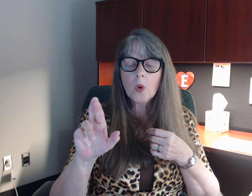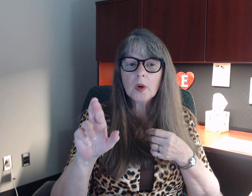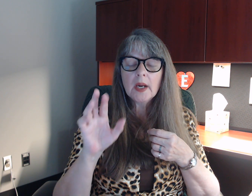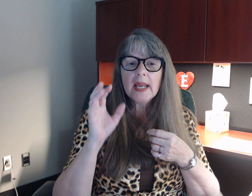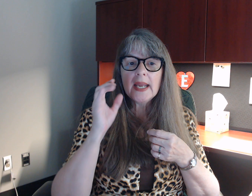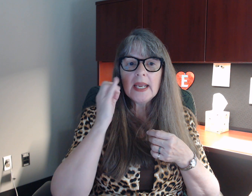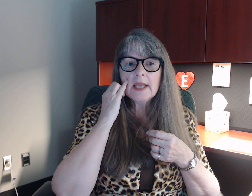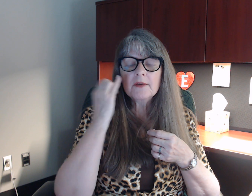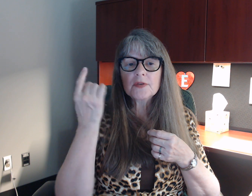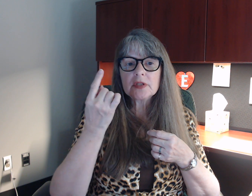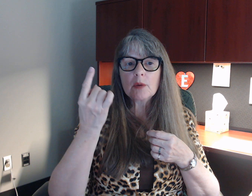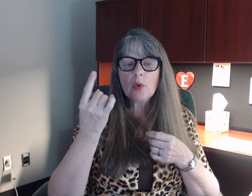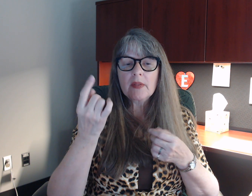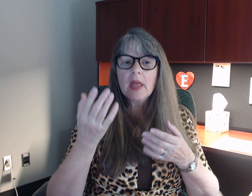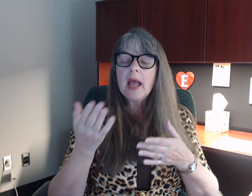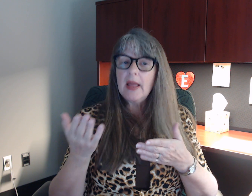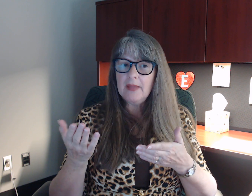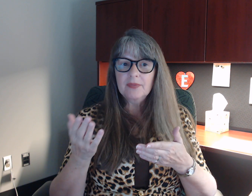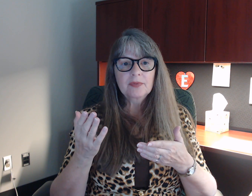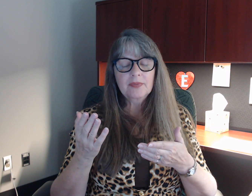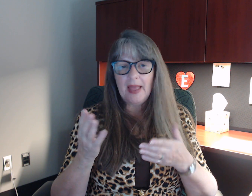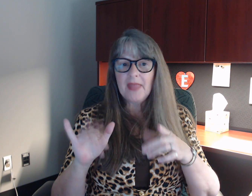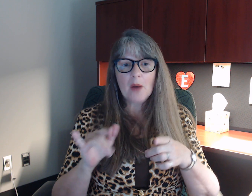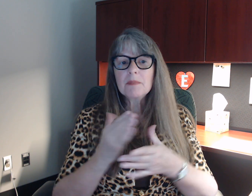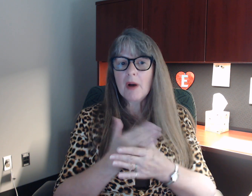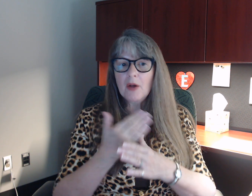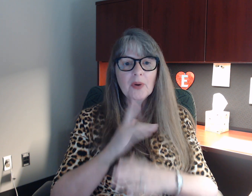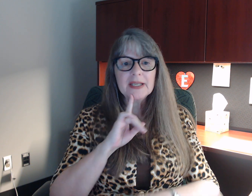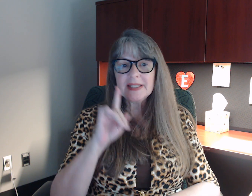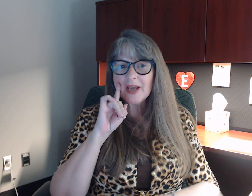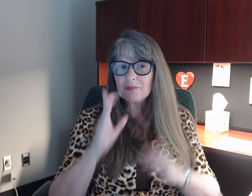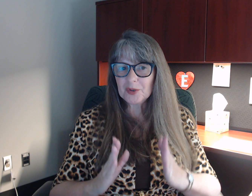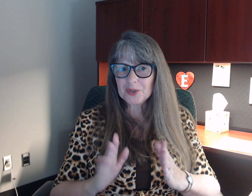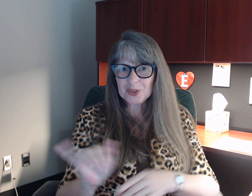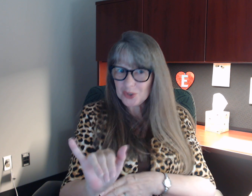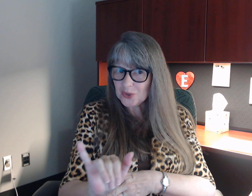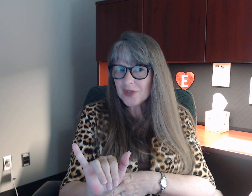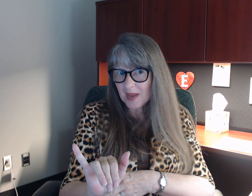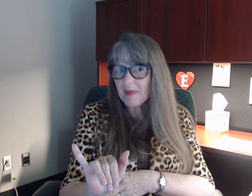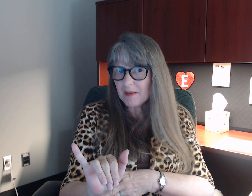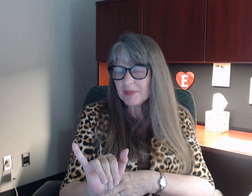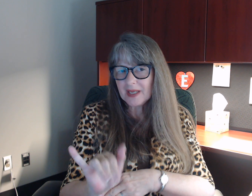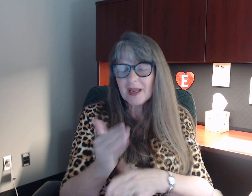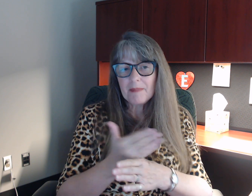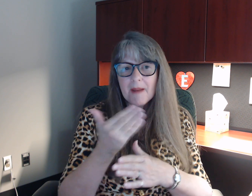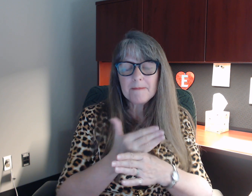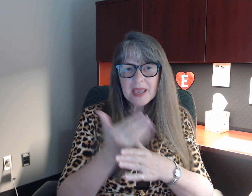Or if someone, and that would bother a deaf person too, that might be a pet peeve.